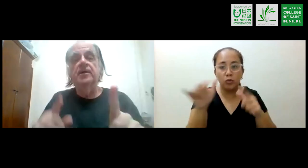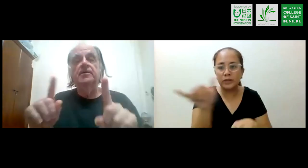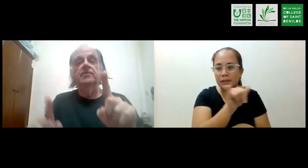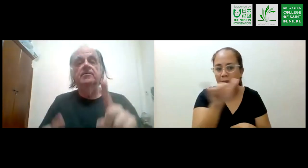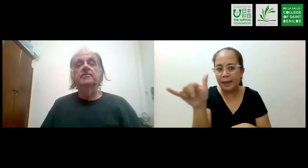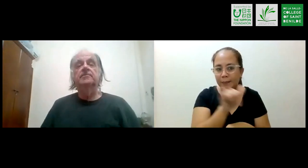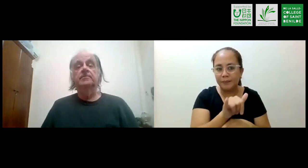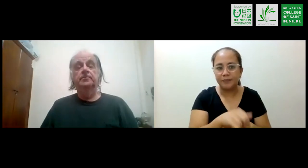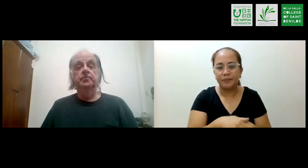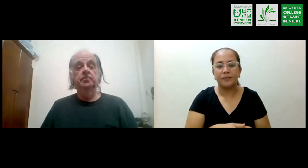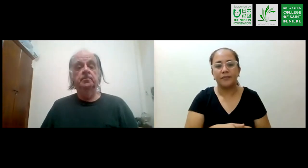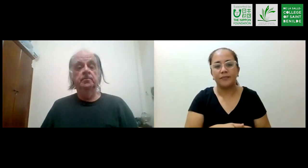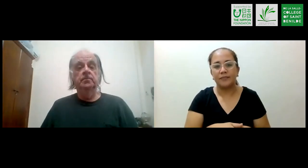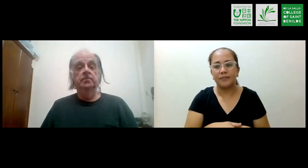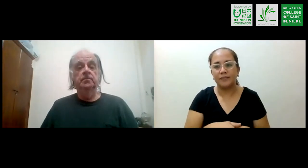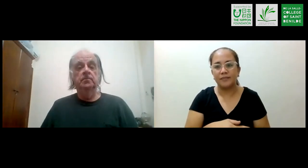of signs.